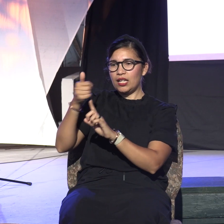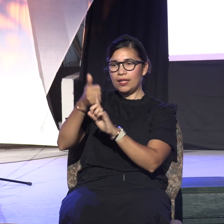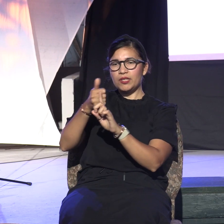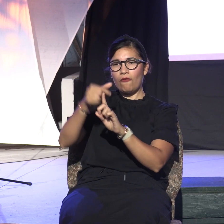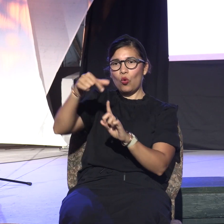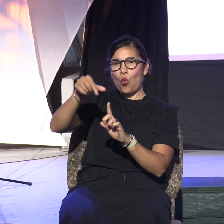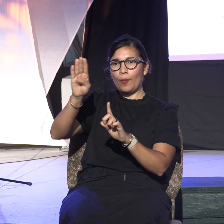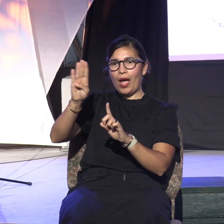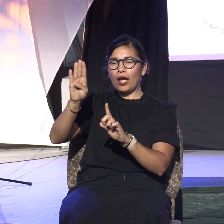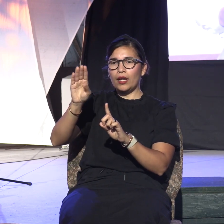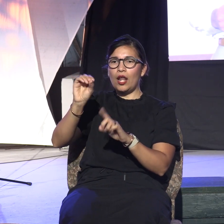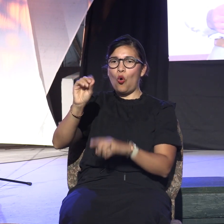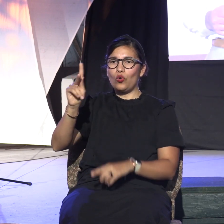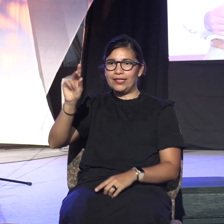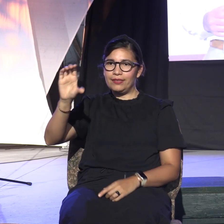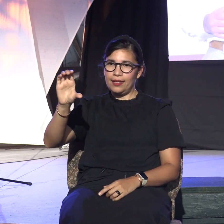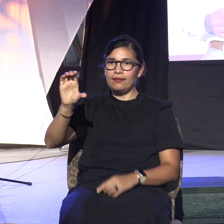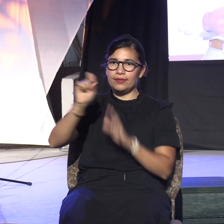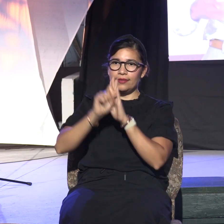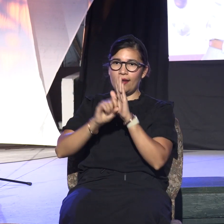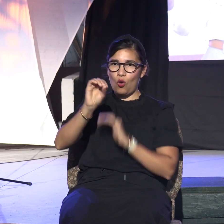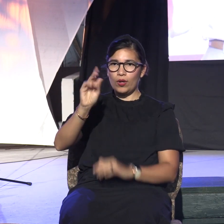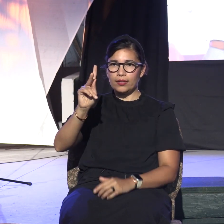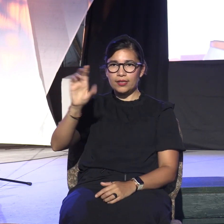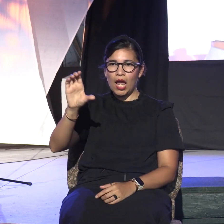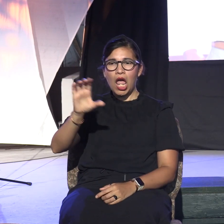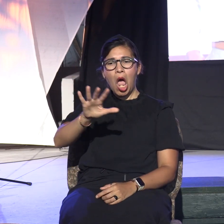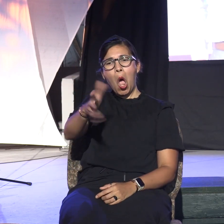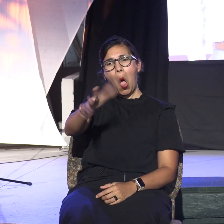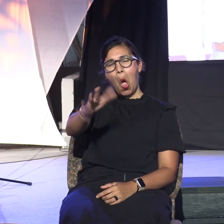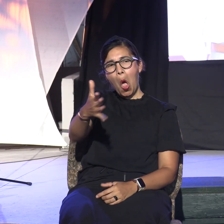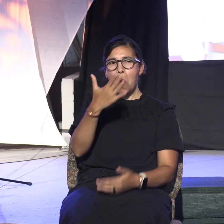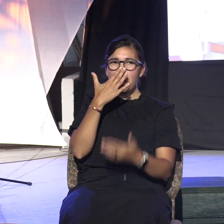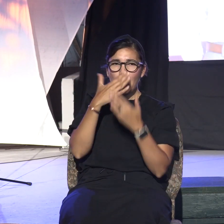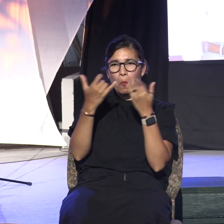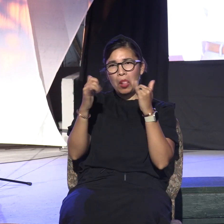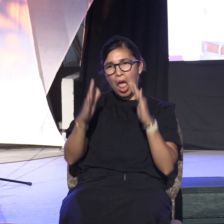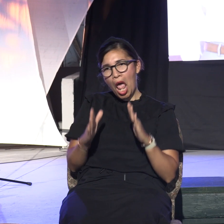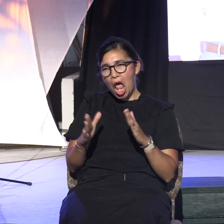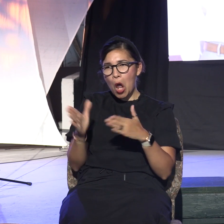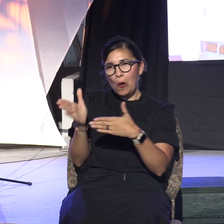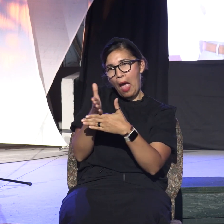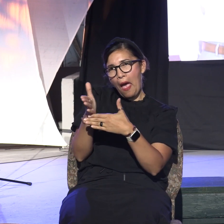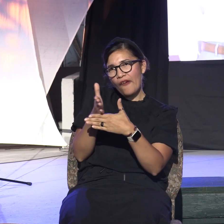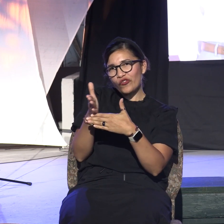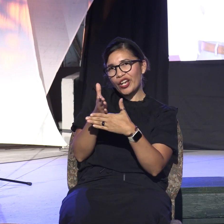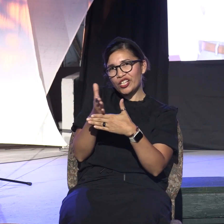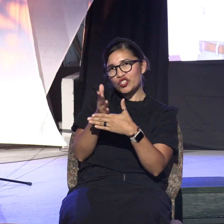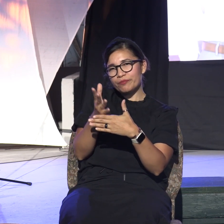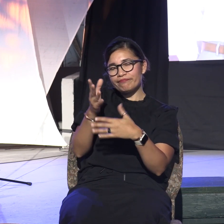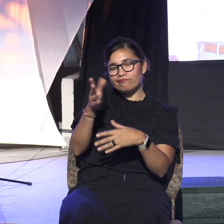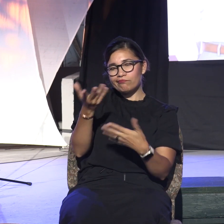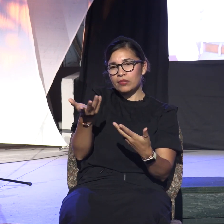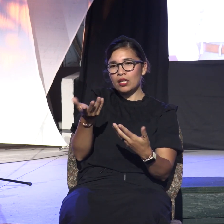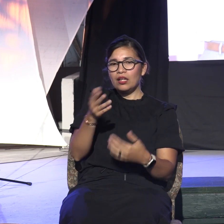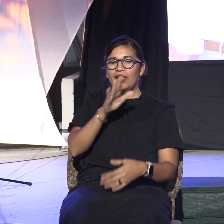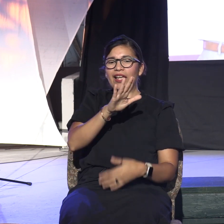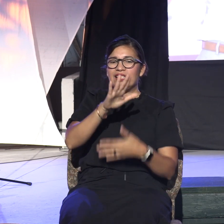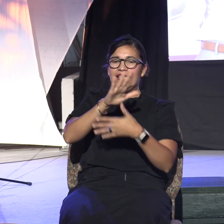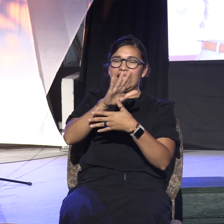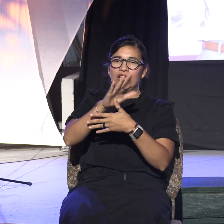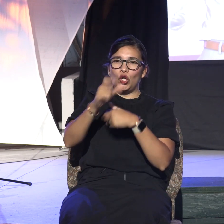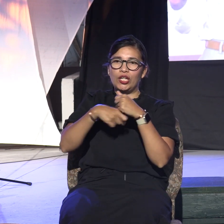year, his senior year, but they knew if somehow they could pull off an upset, last game of the year